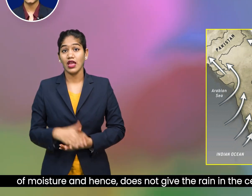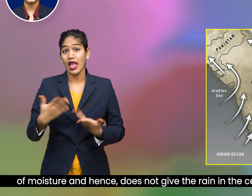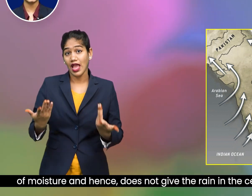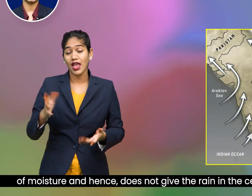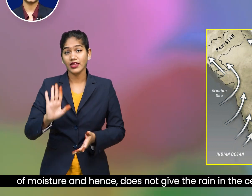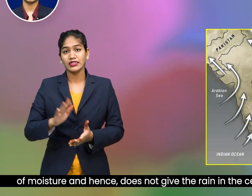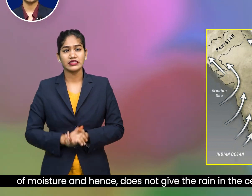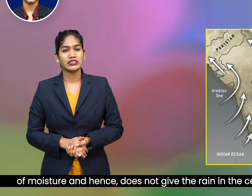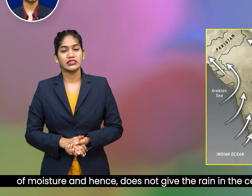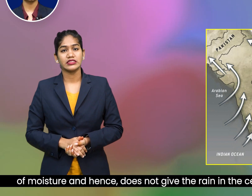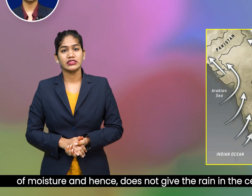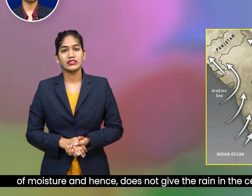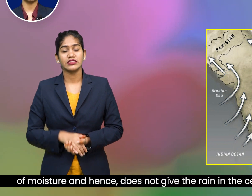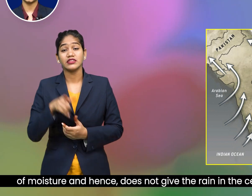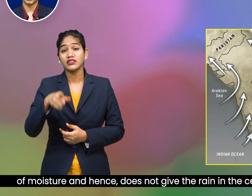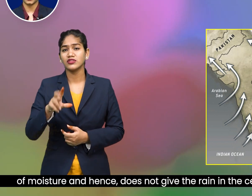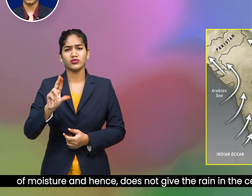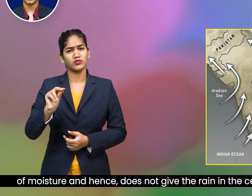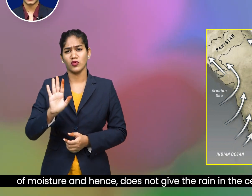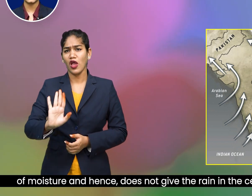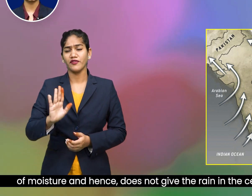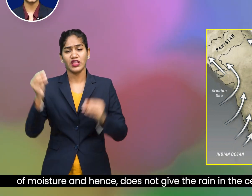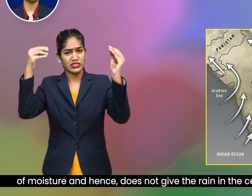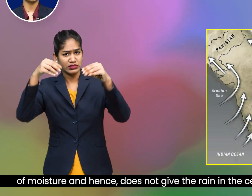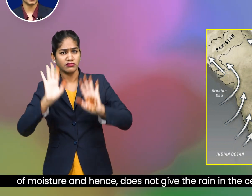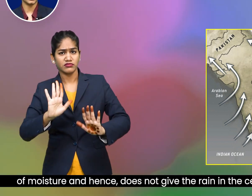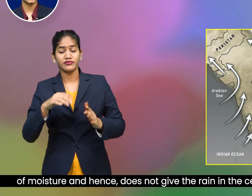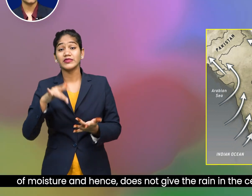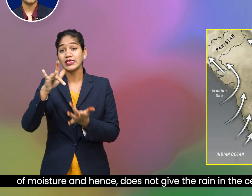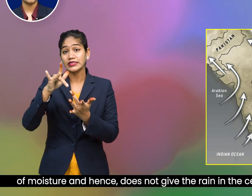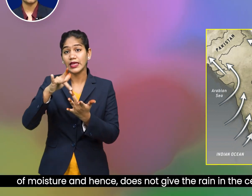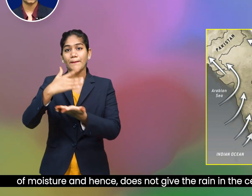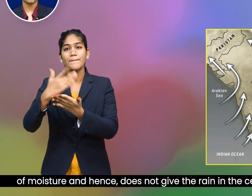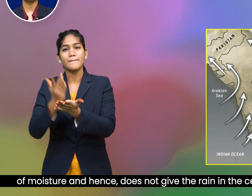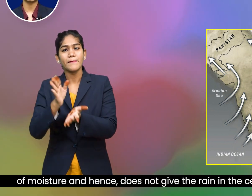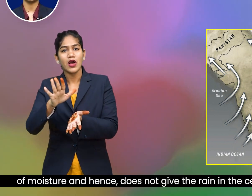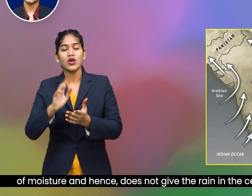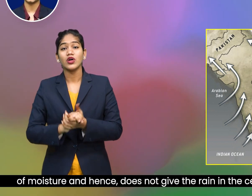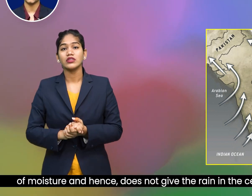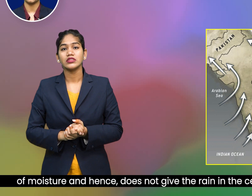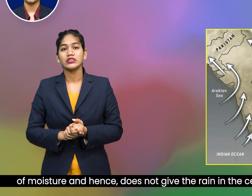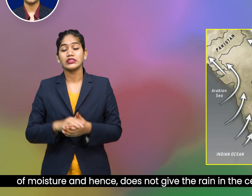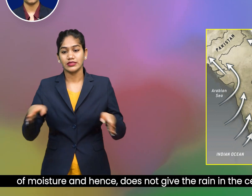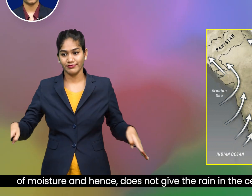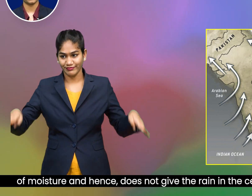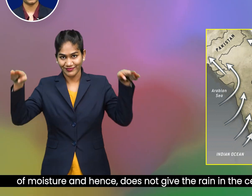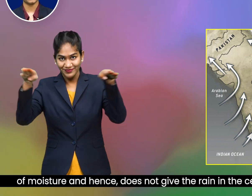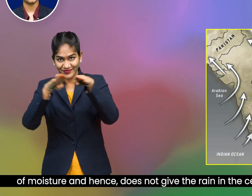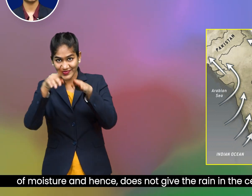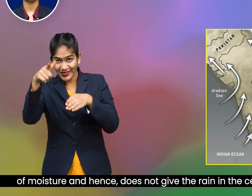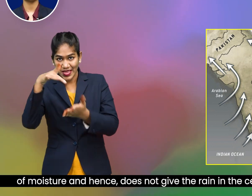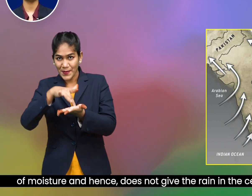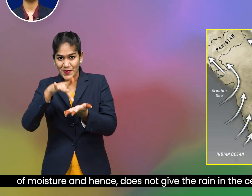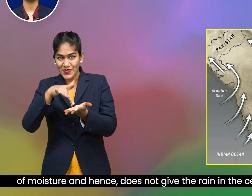and hence does not give the rain in the central part of Deccan Plateau.